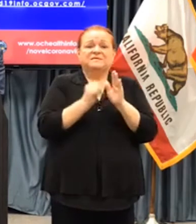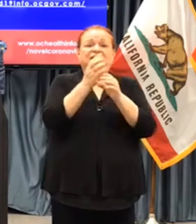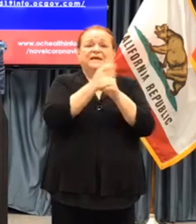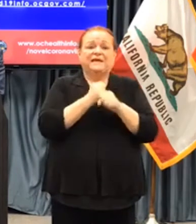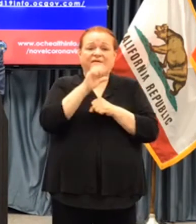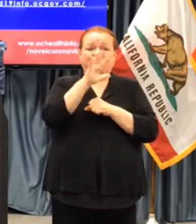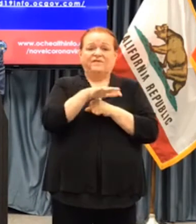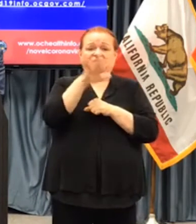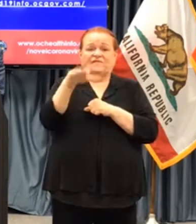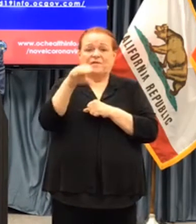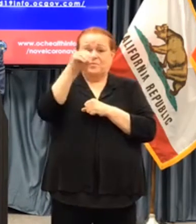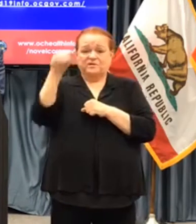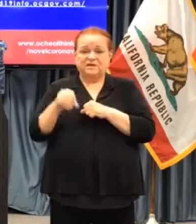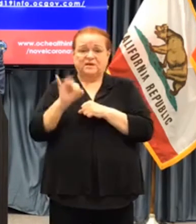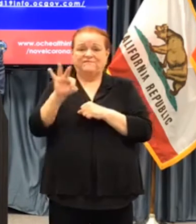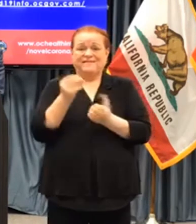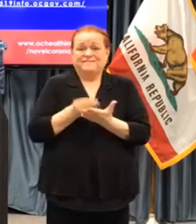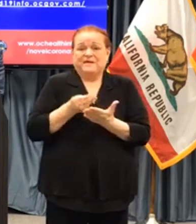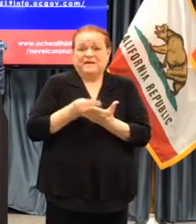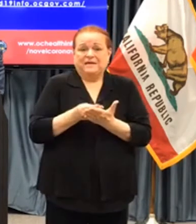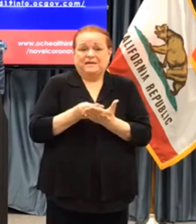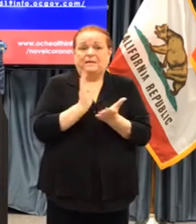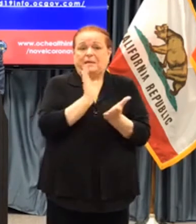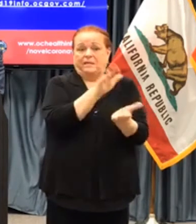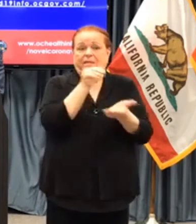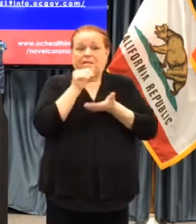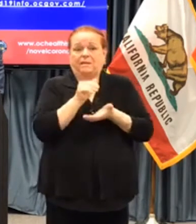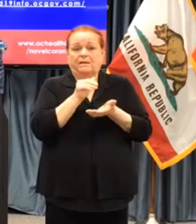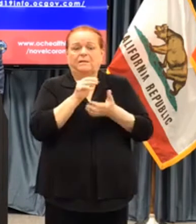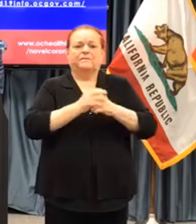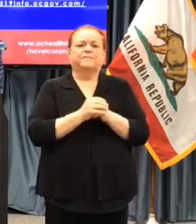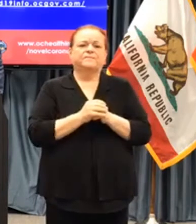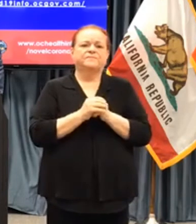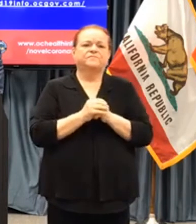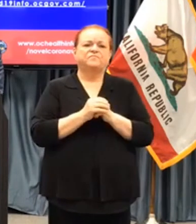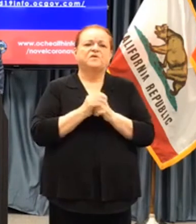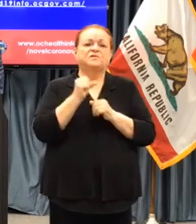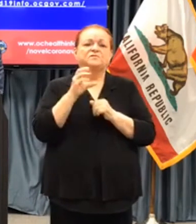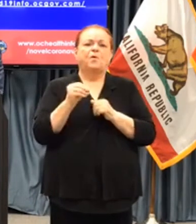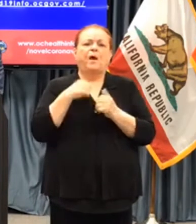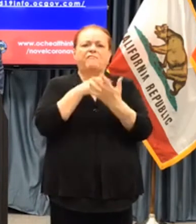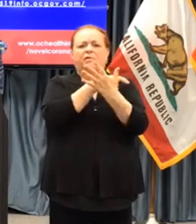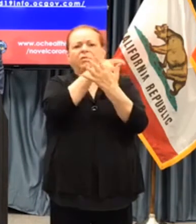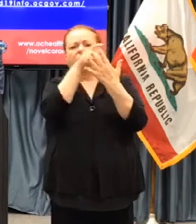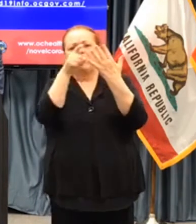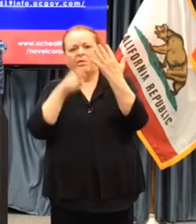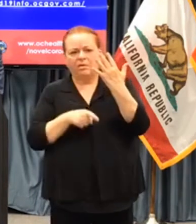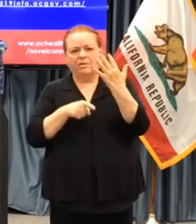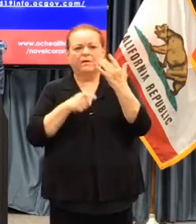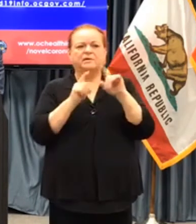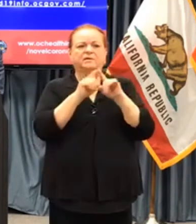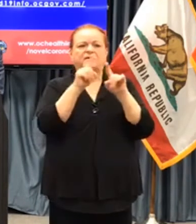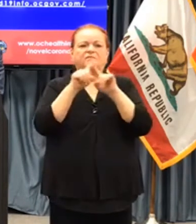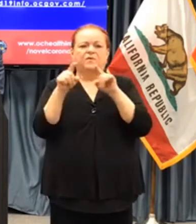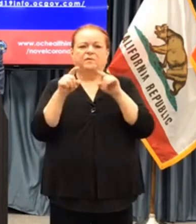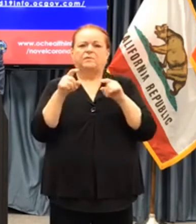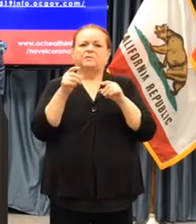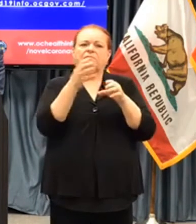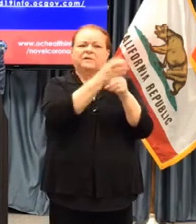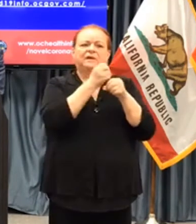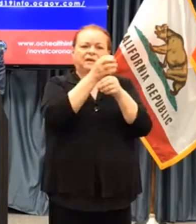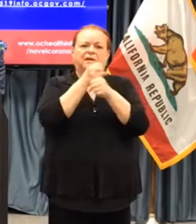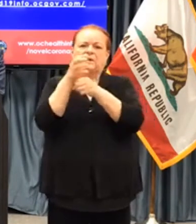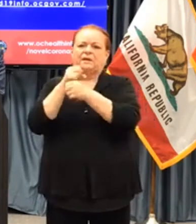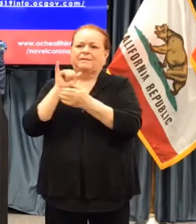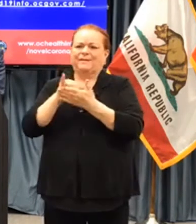there's opportunities across that whole spectrum of funding resources that become available to all local government of all